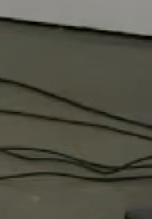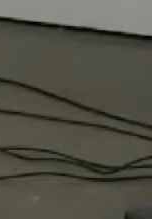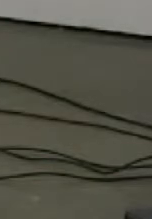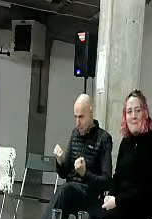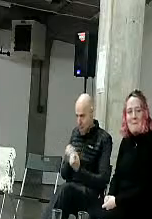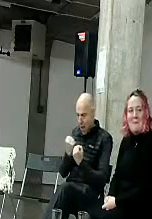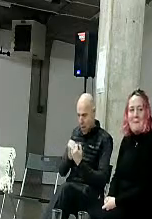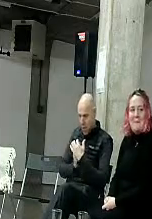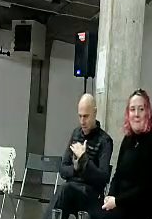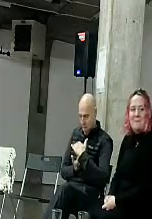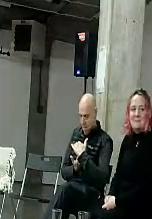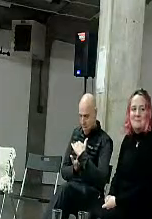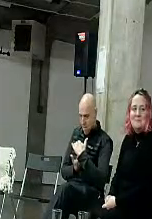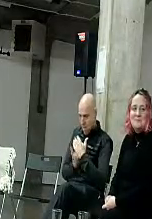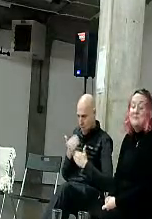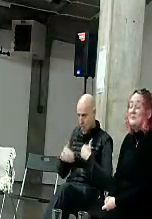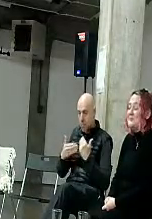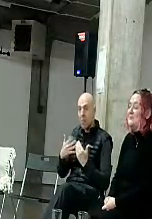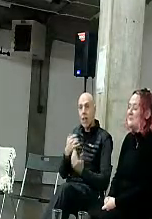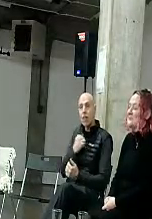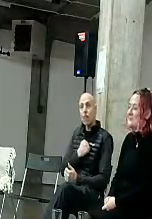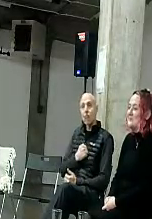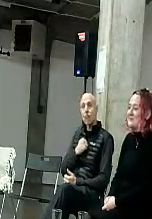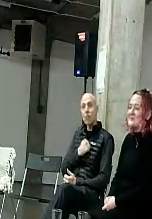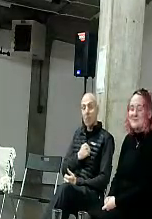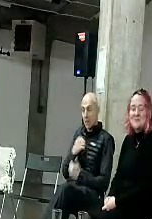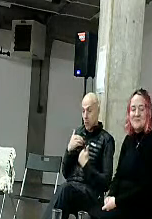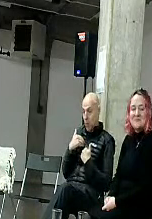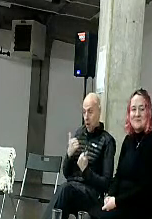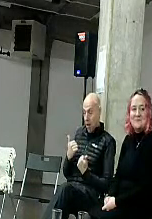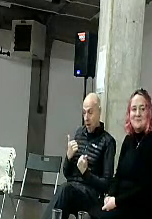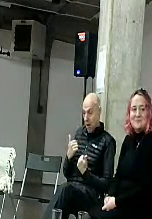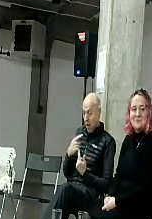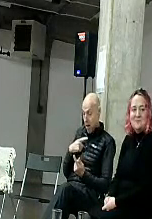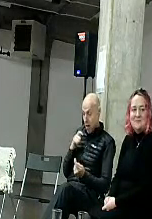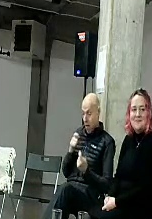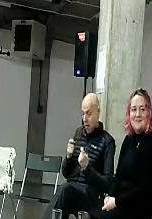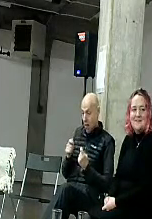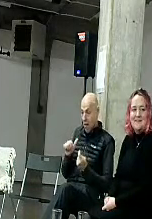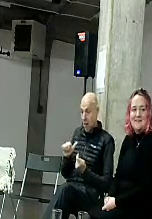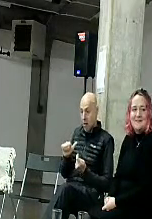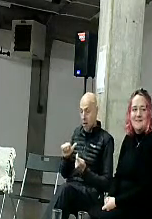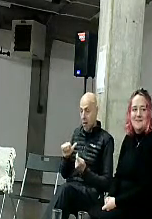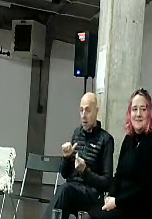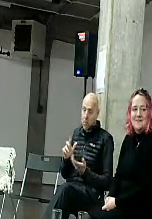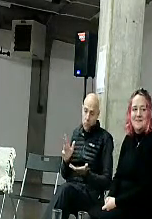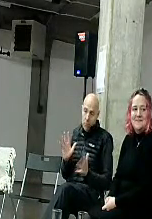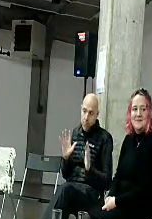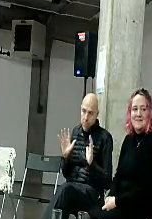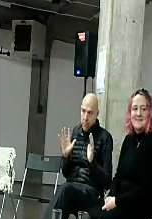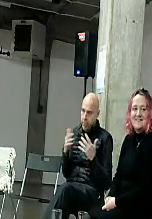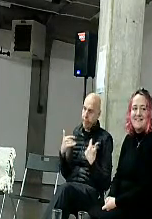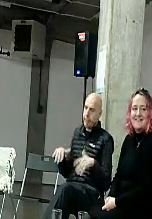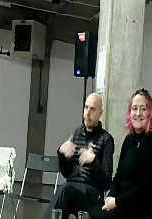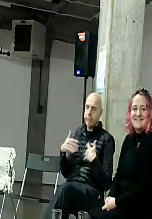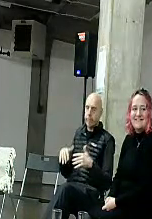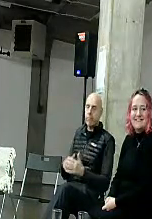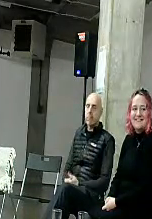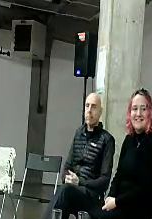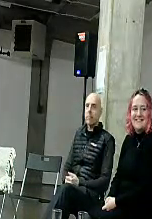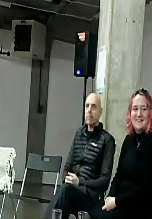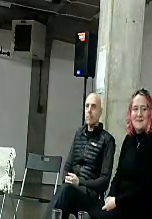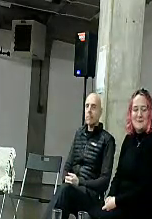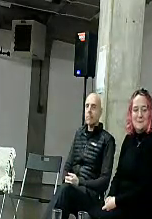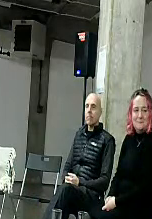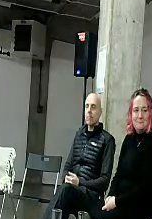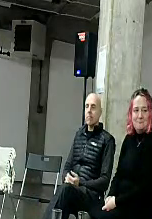of grief to actually fuel that kind of transformation is incredible. What